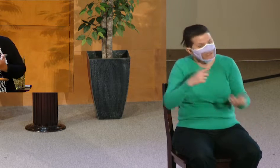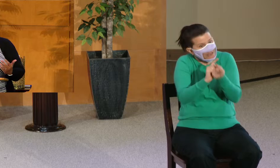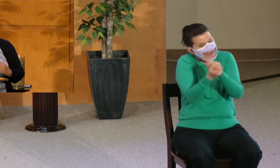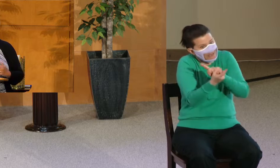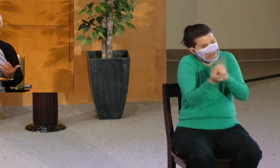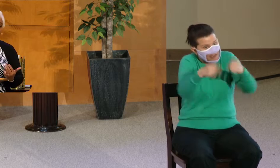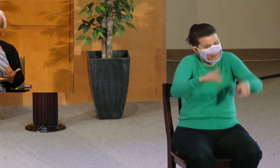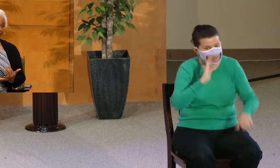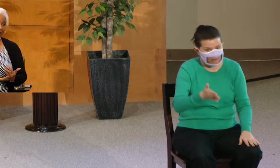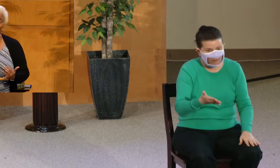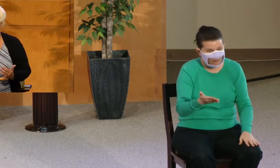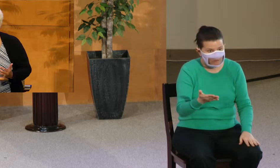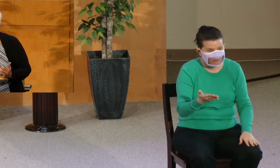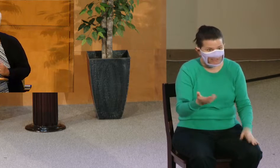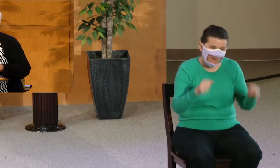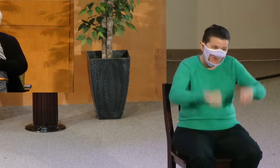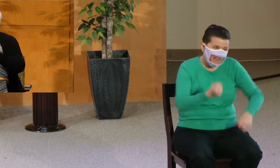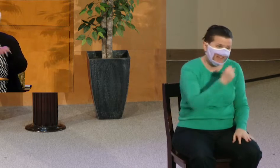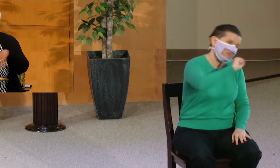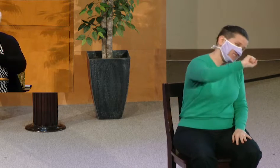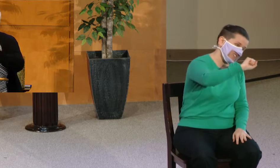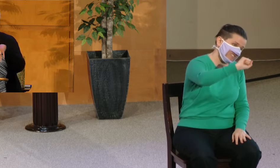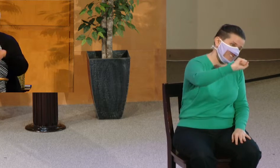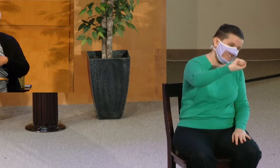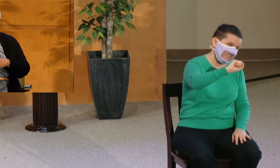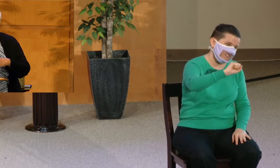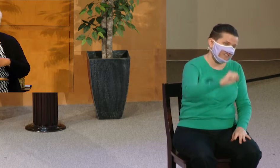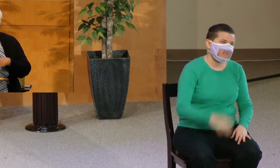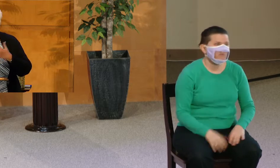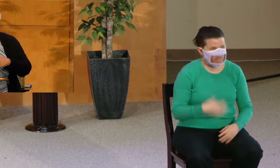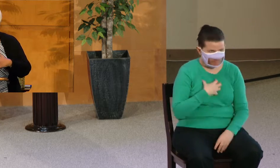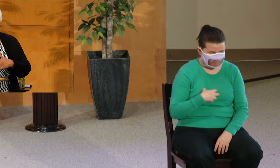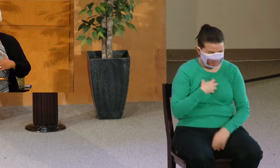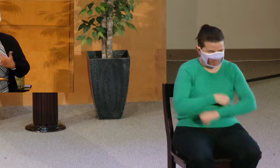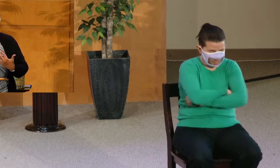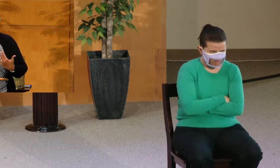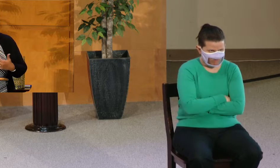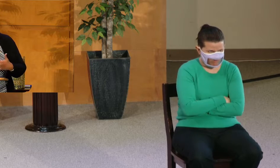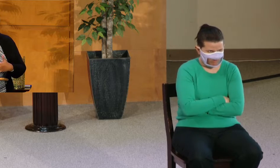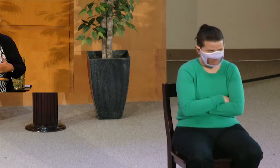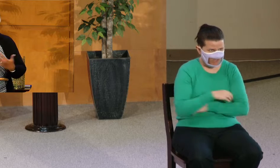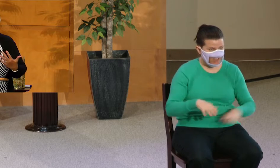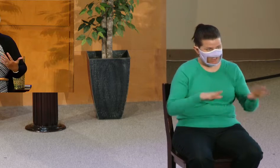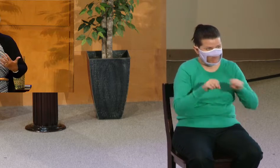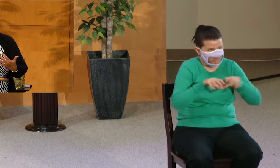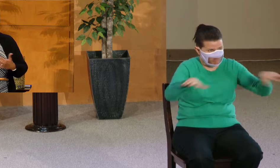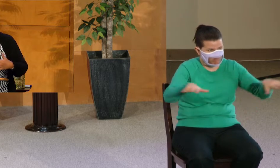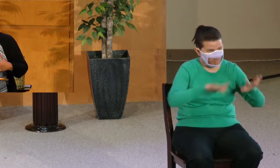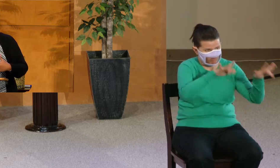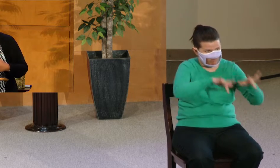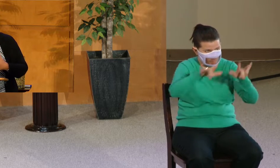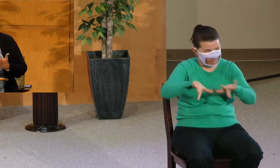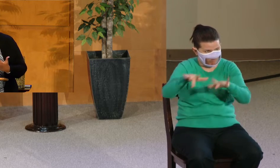be in resistance to it and be miserable and make other people around you miserable. Or you can be in acceptance